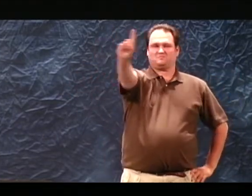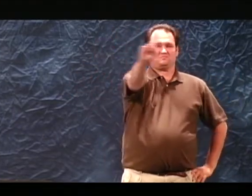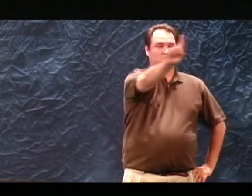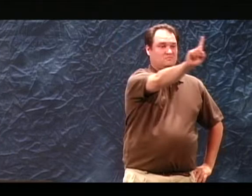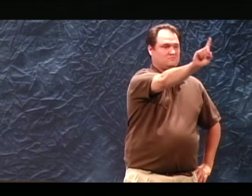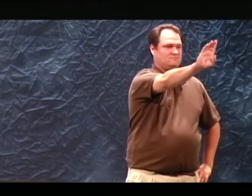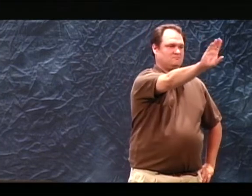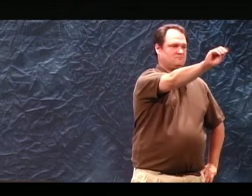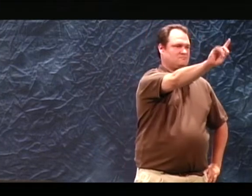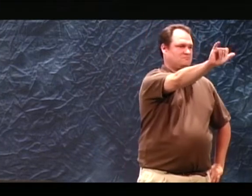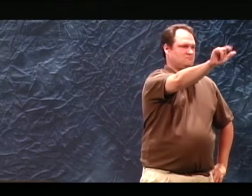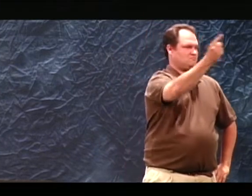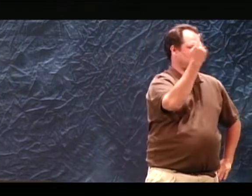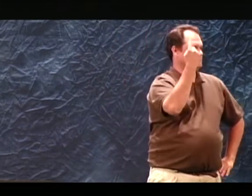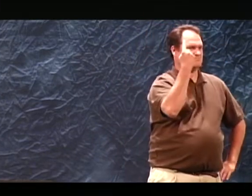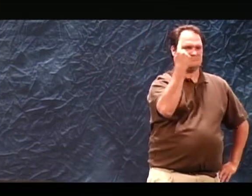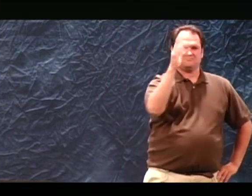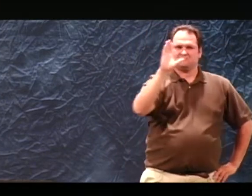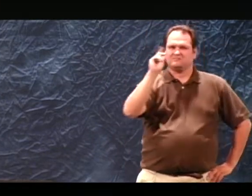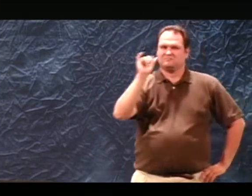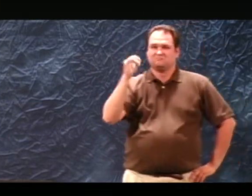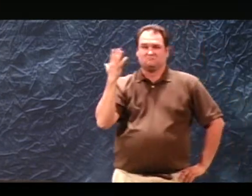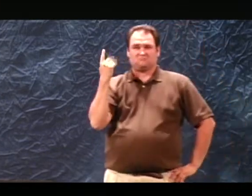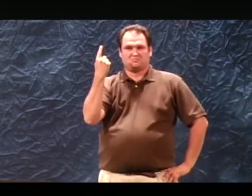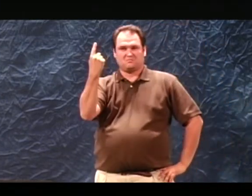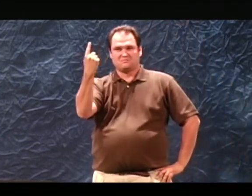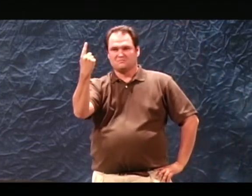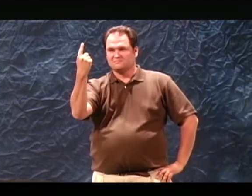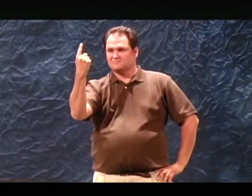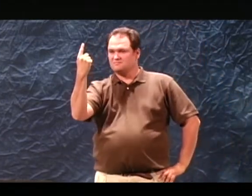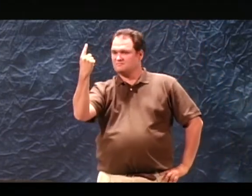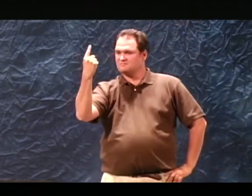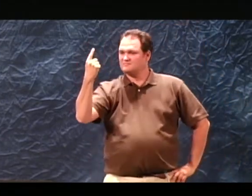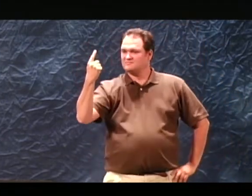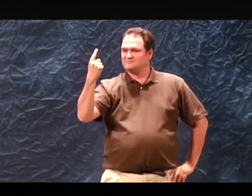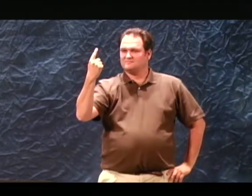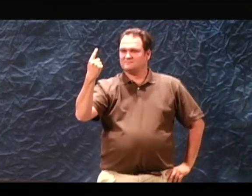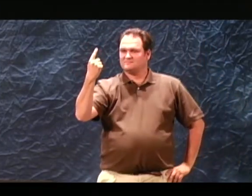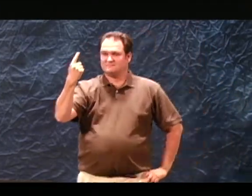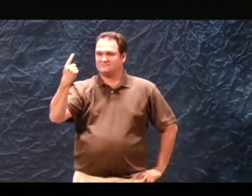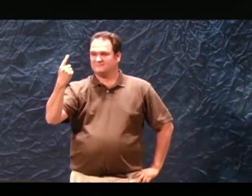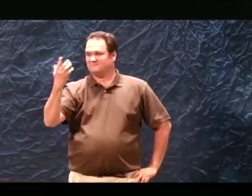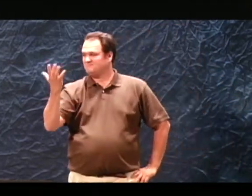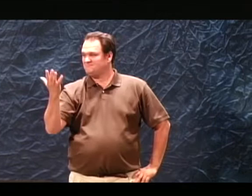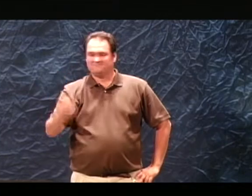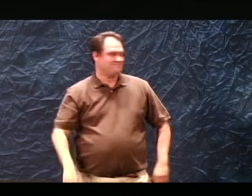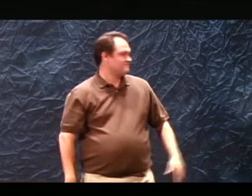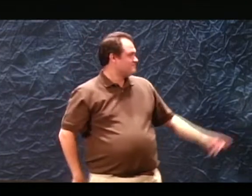fourth thing to remember is that though we are many people we make up one body